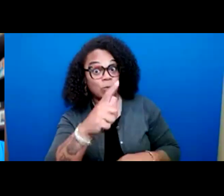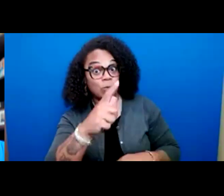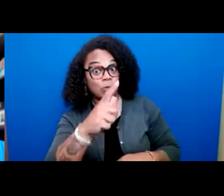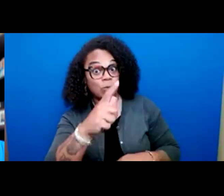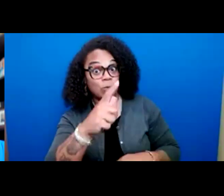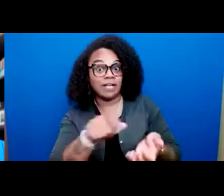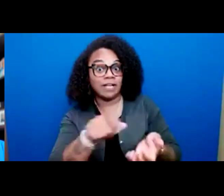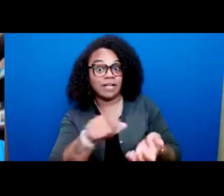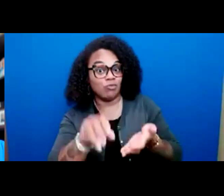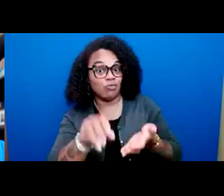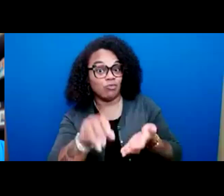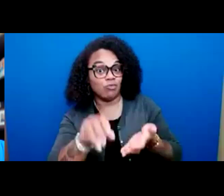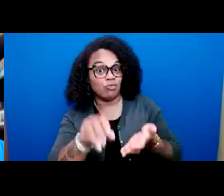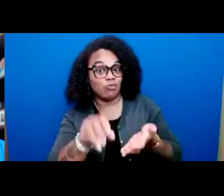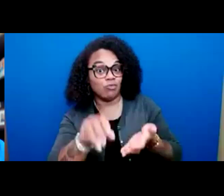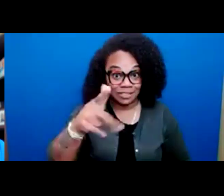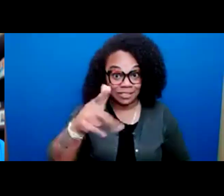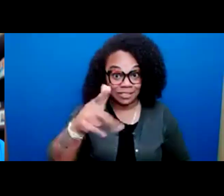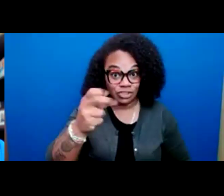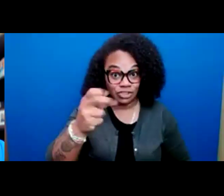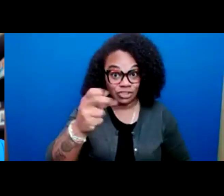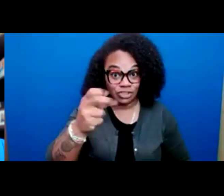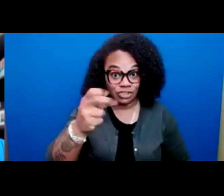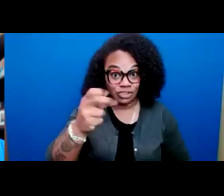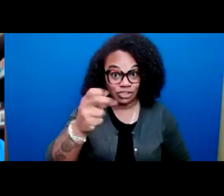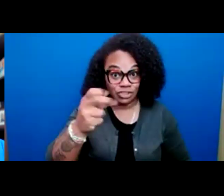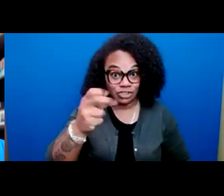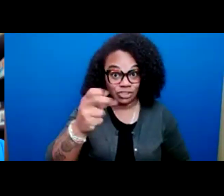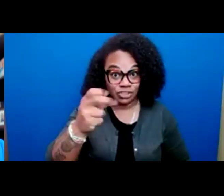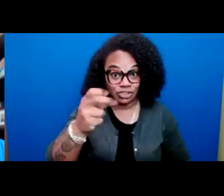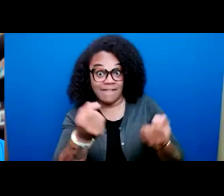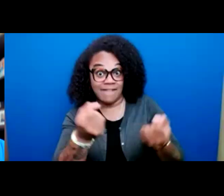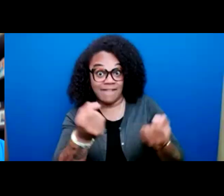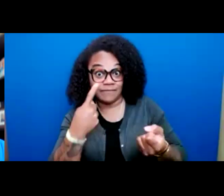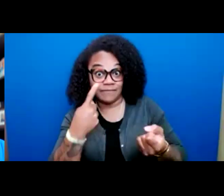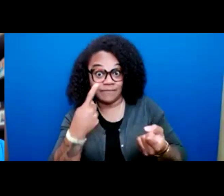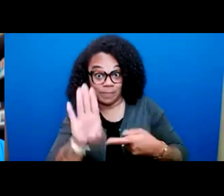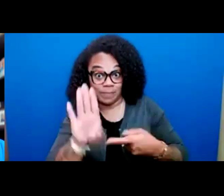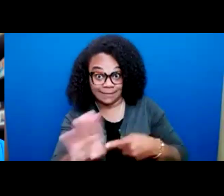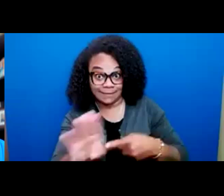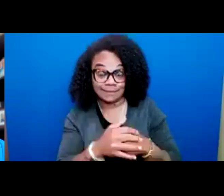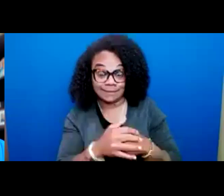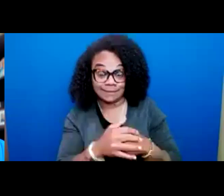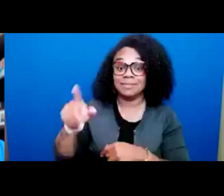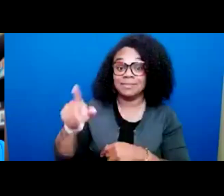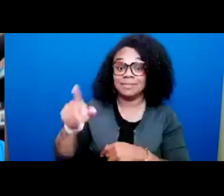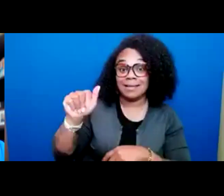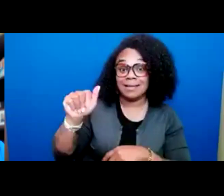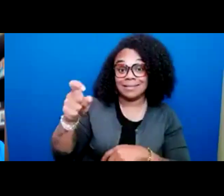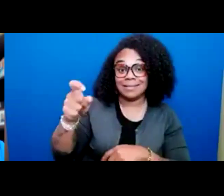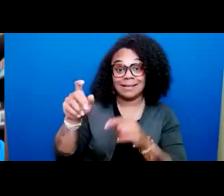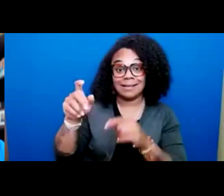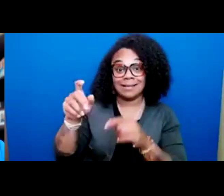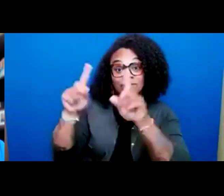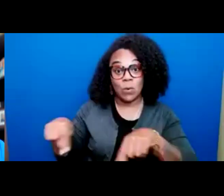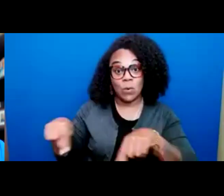for our business. So you're using a vehicle. One of the questions on that tax form is